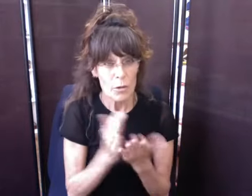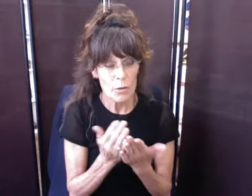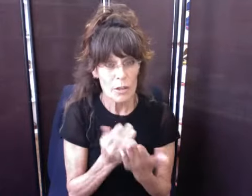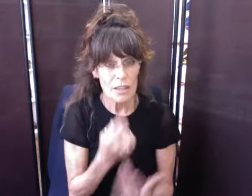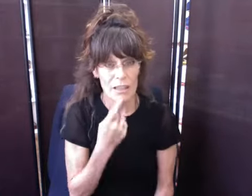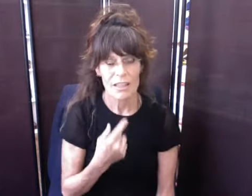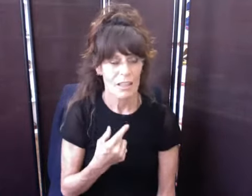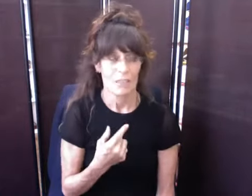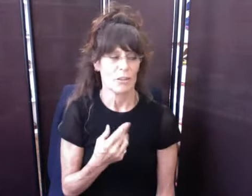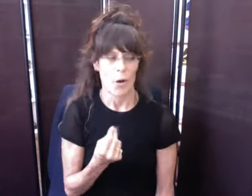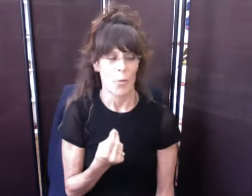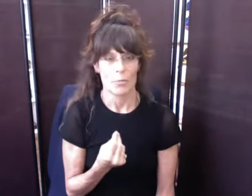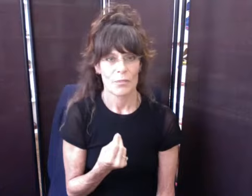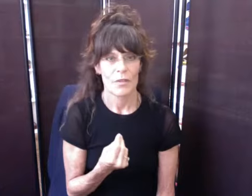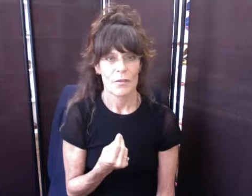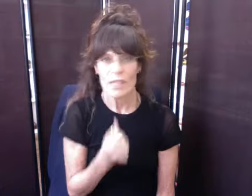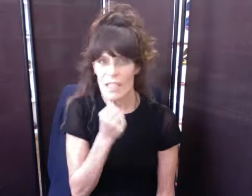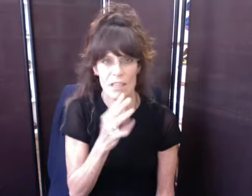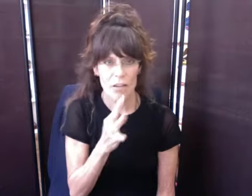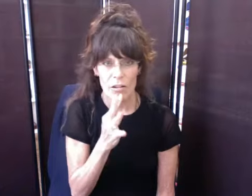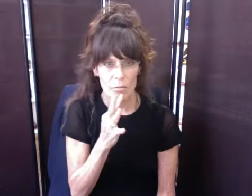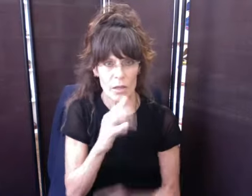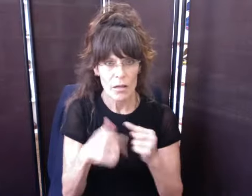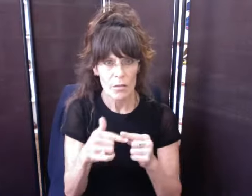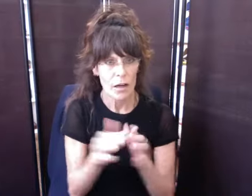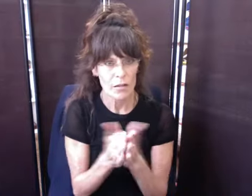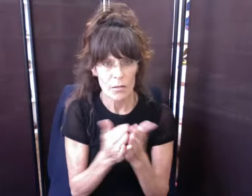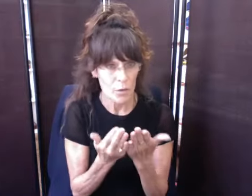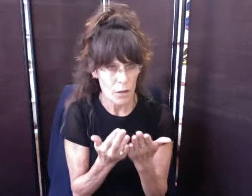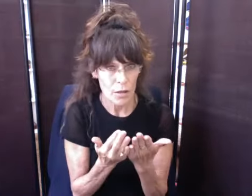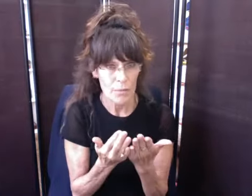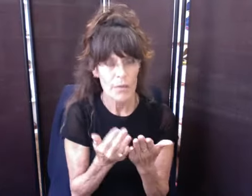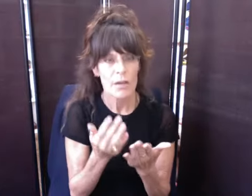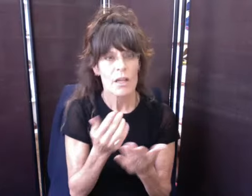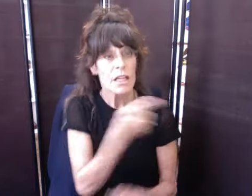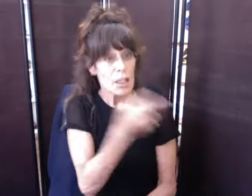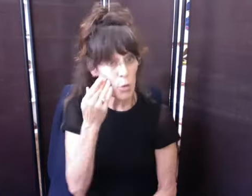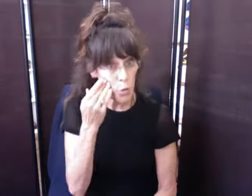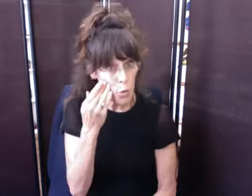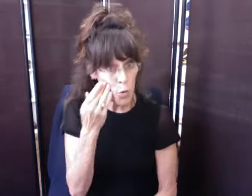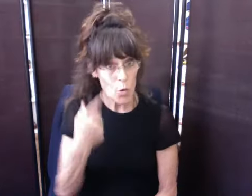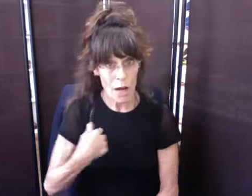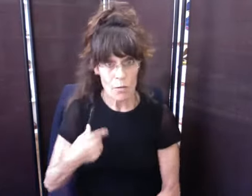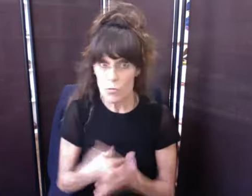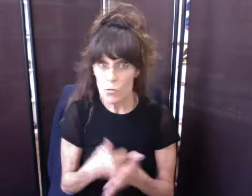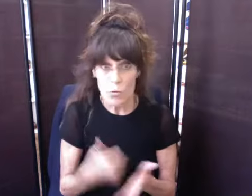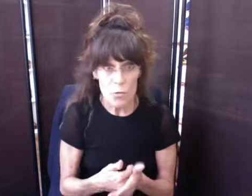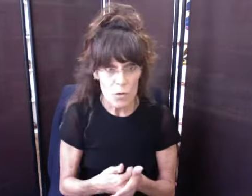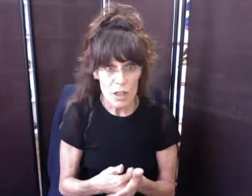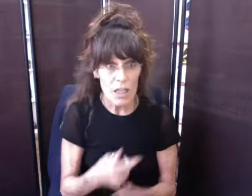Big Book, but he didn't talk to me like that, right? What he knew is that I was new, and he knew that I didn't know what he knew. And so what he